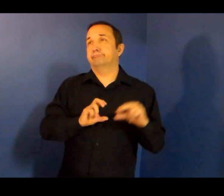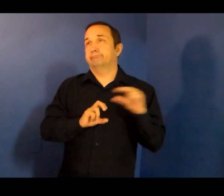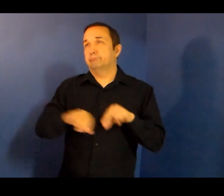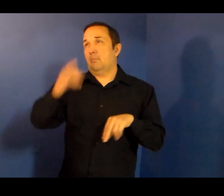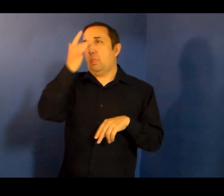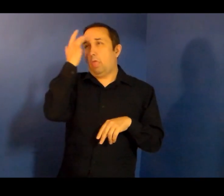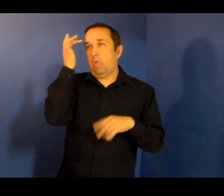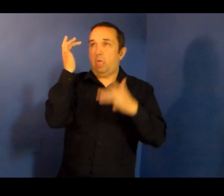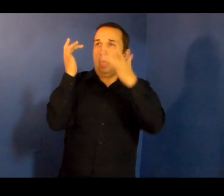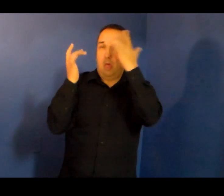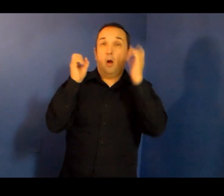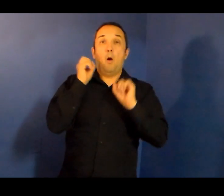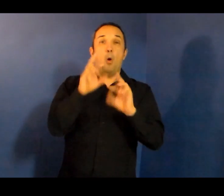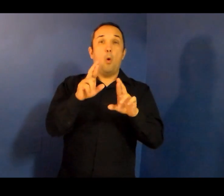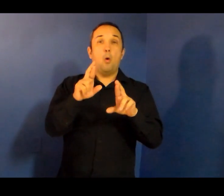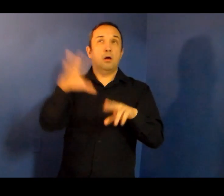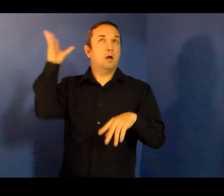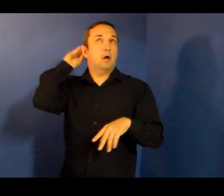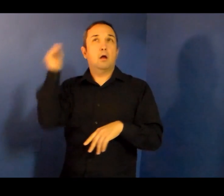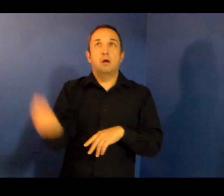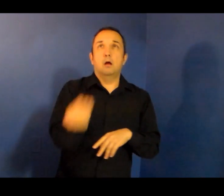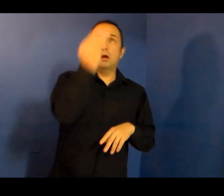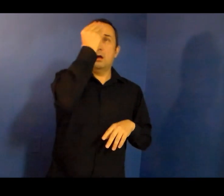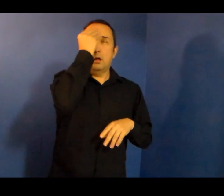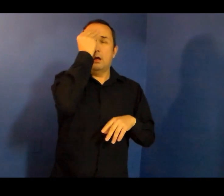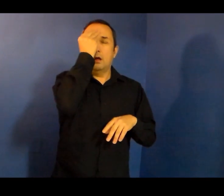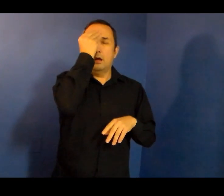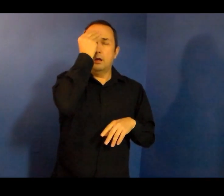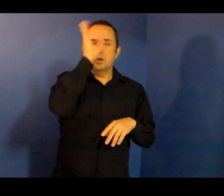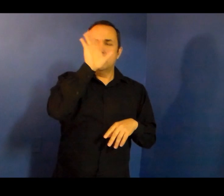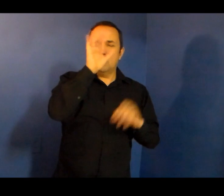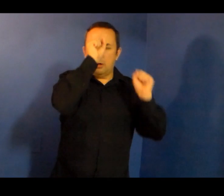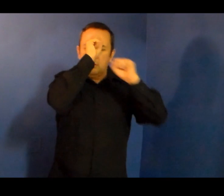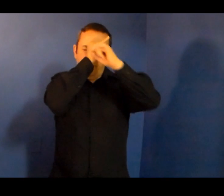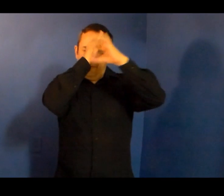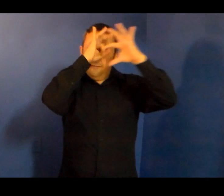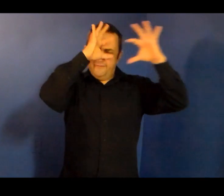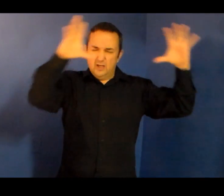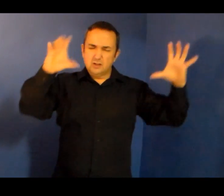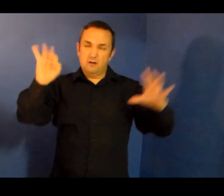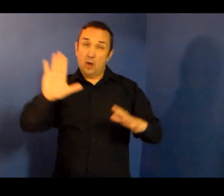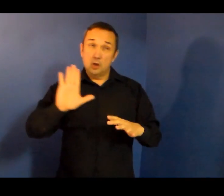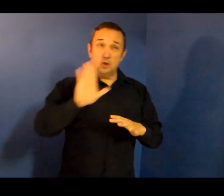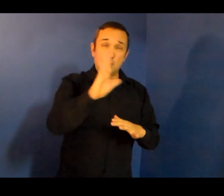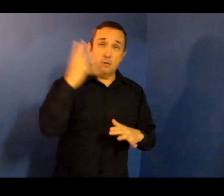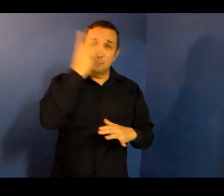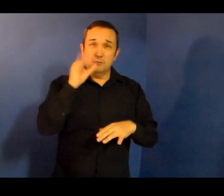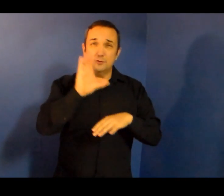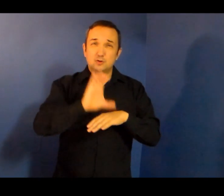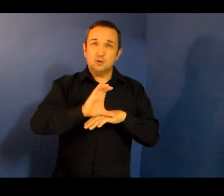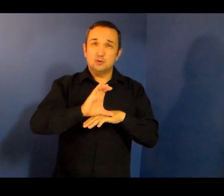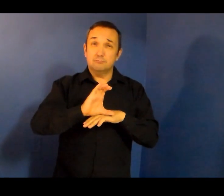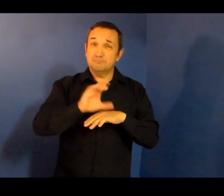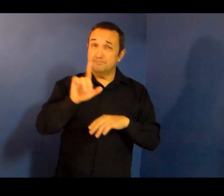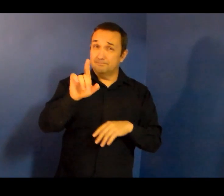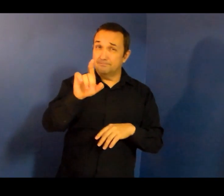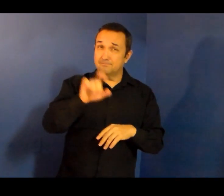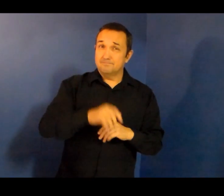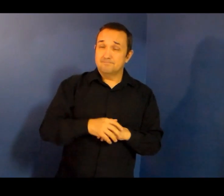do you always keep in the forefront of your mind a vision of your beautiful cathedral? Our minds